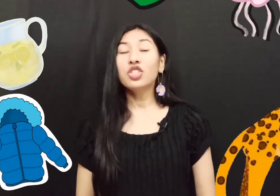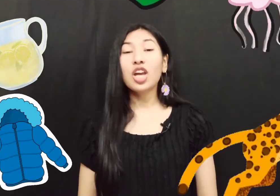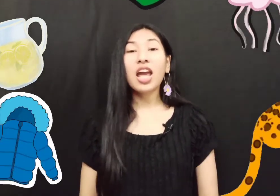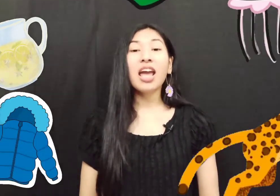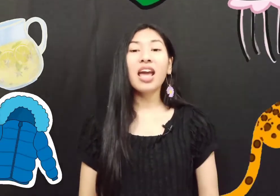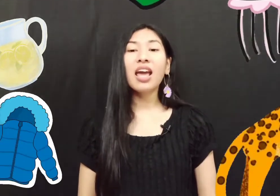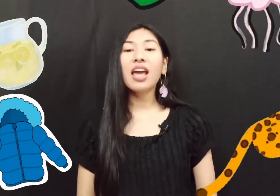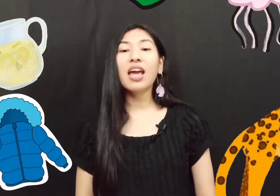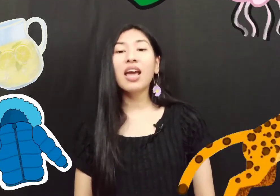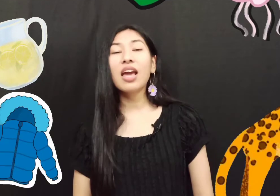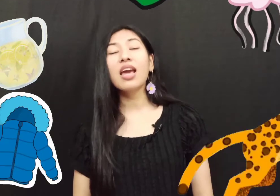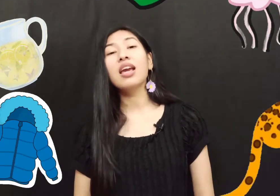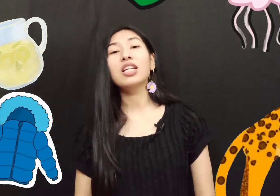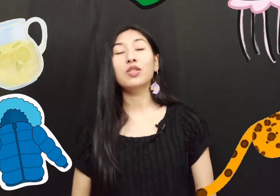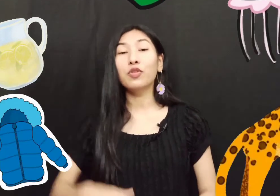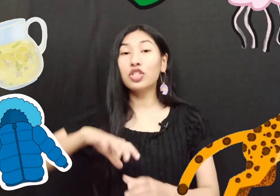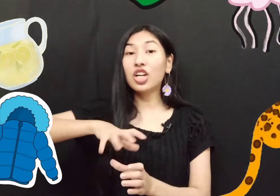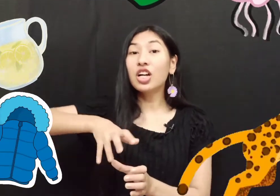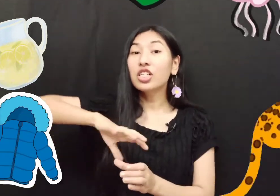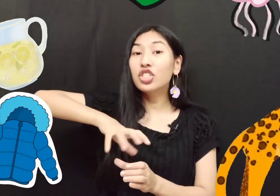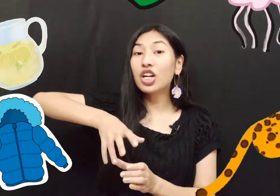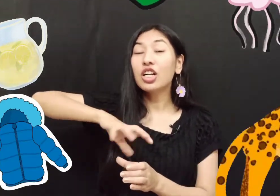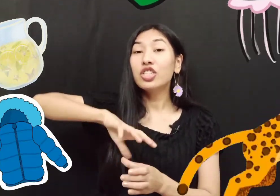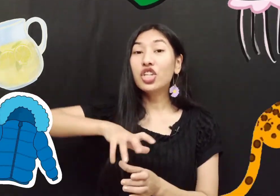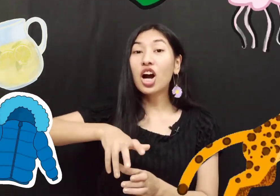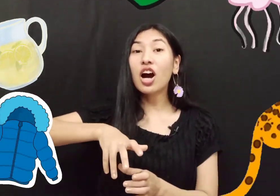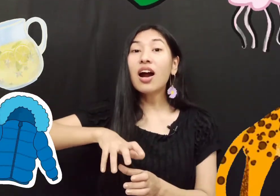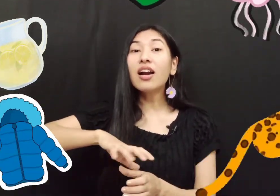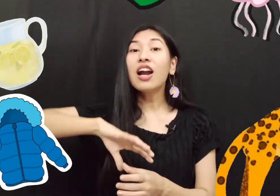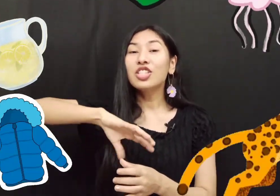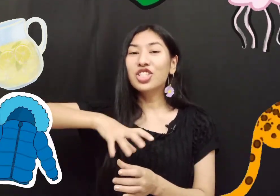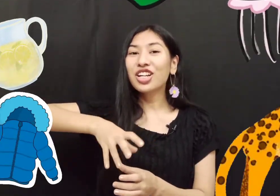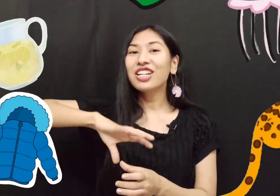jump. J is for jar. Jar.